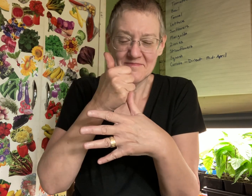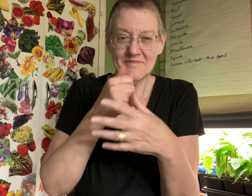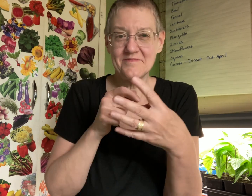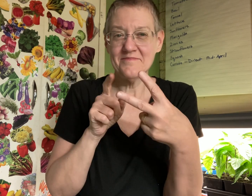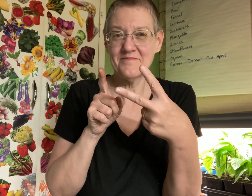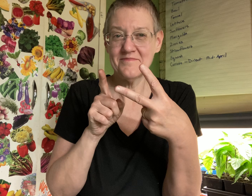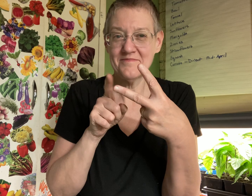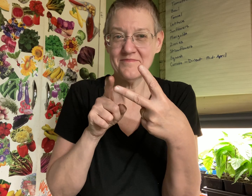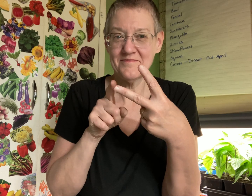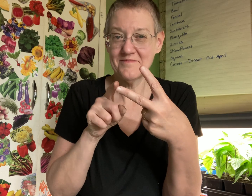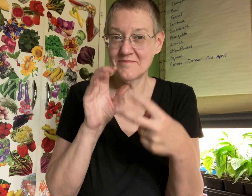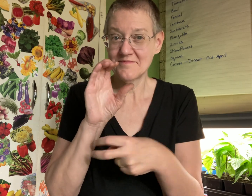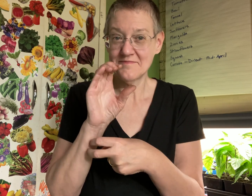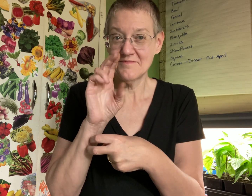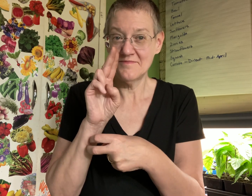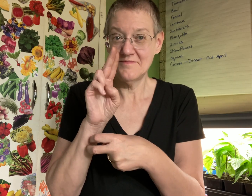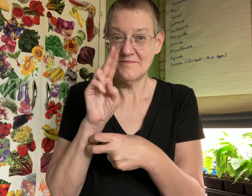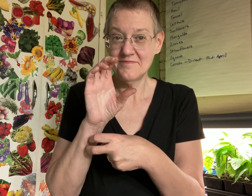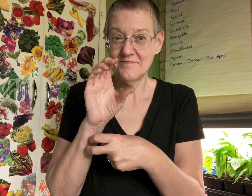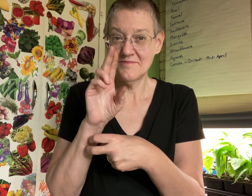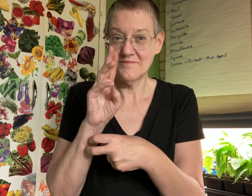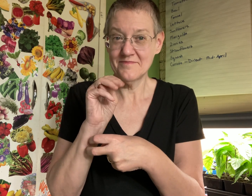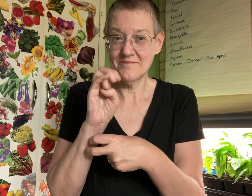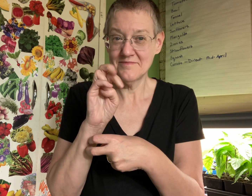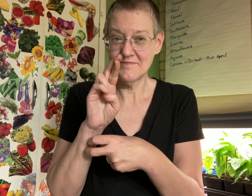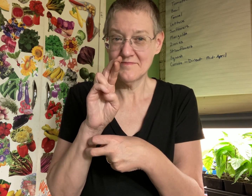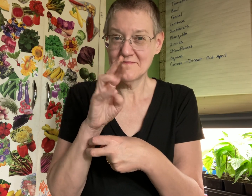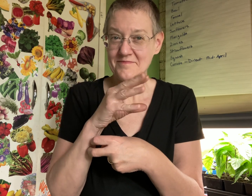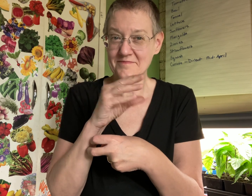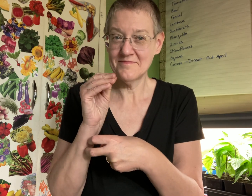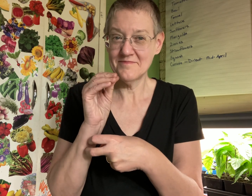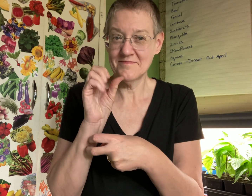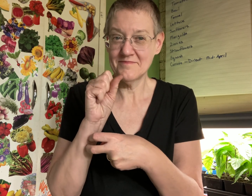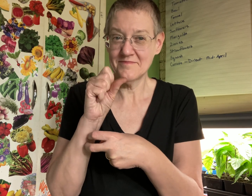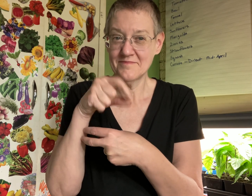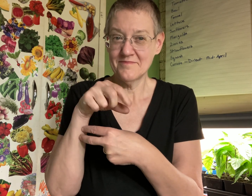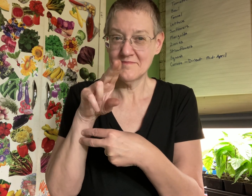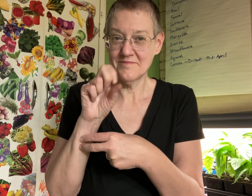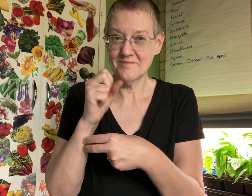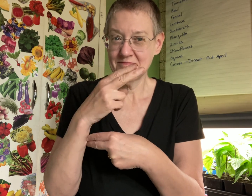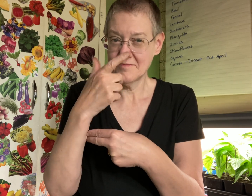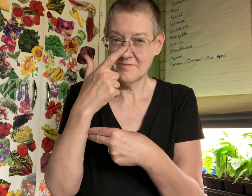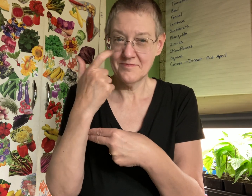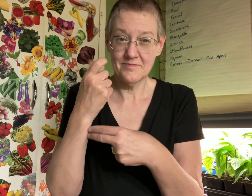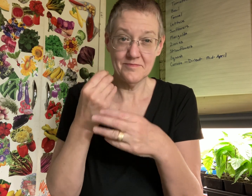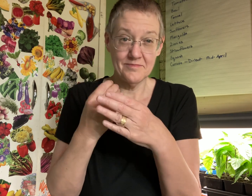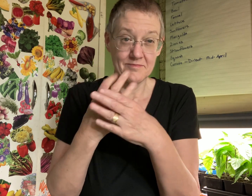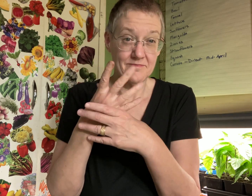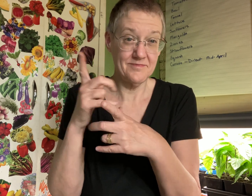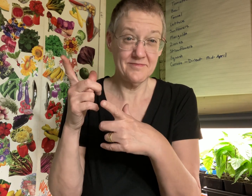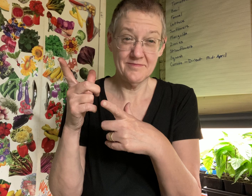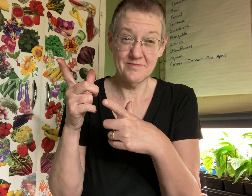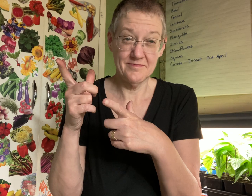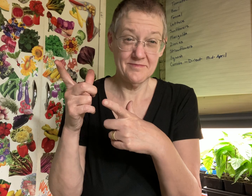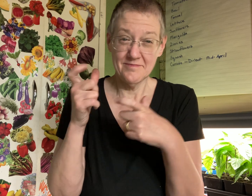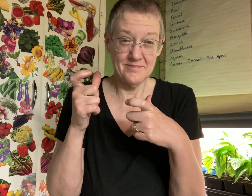now. And cucumbers and squash, because those grow